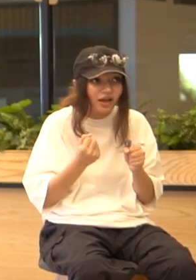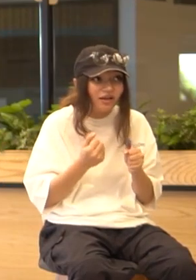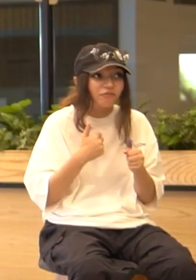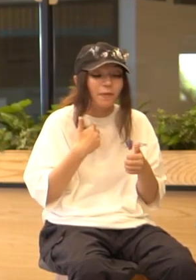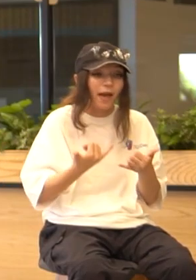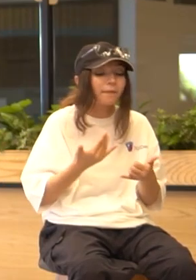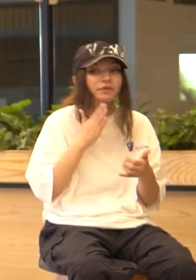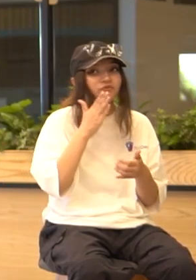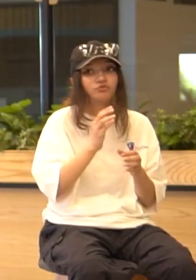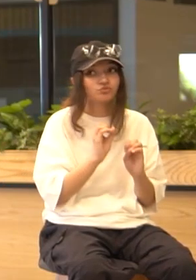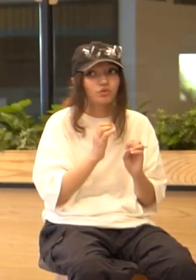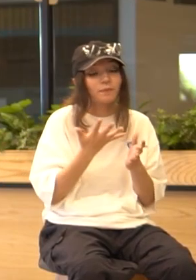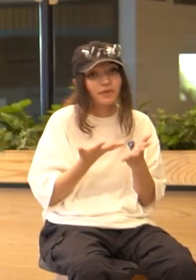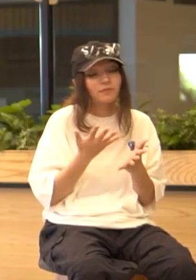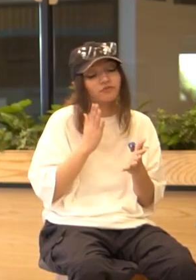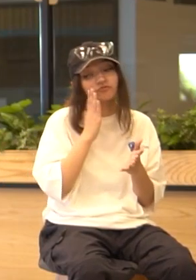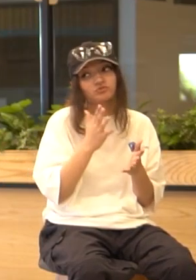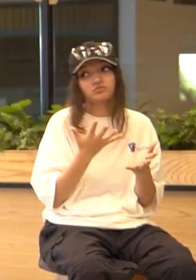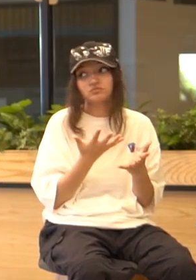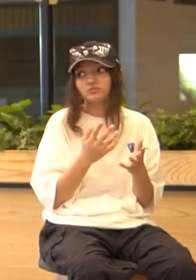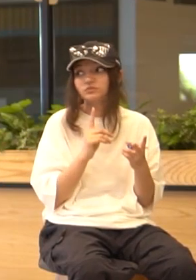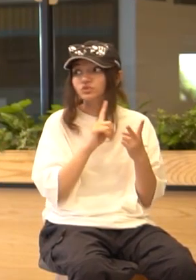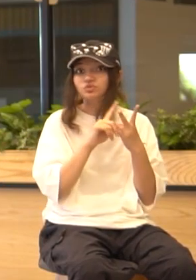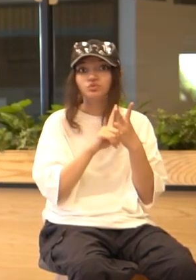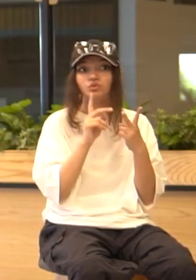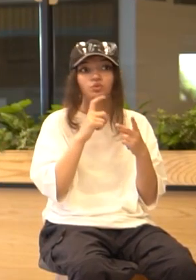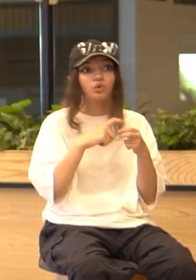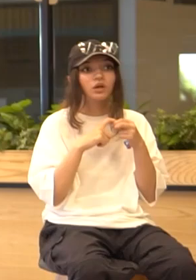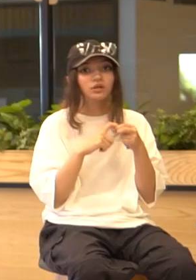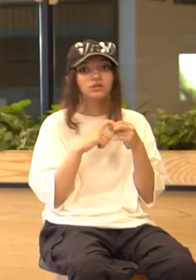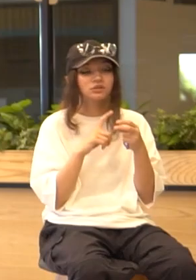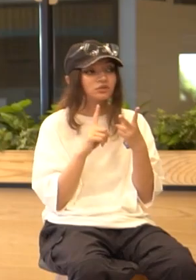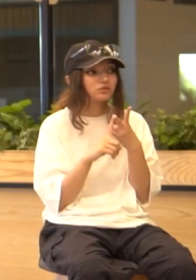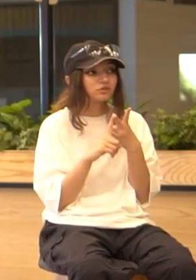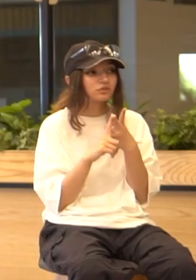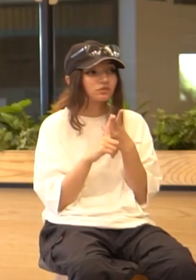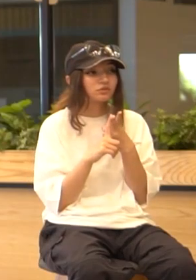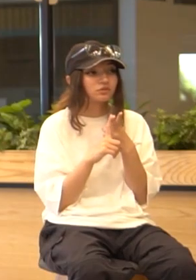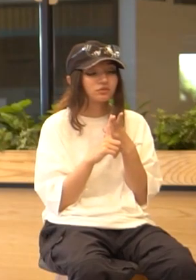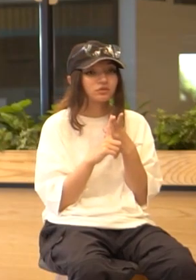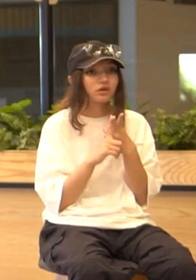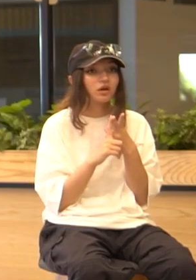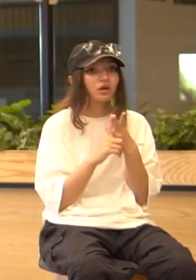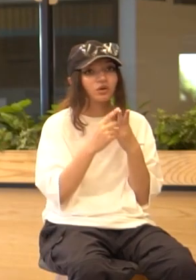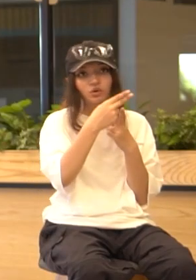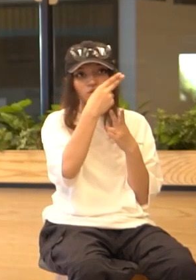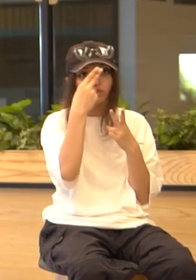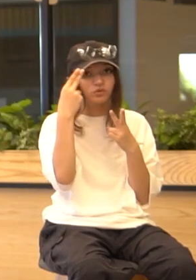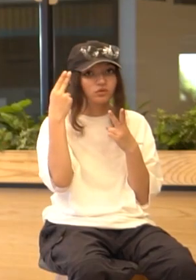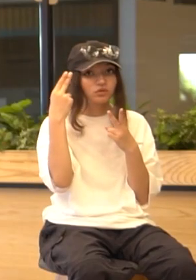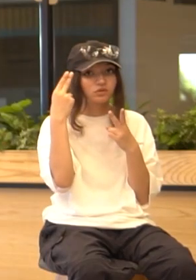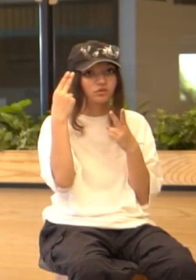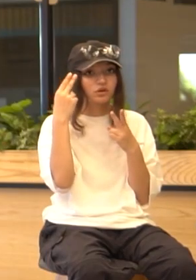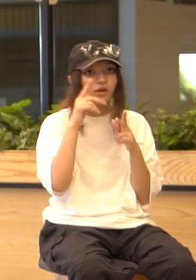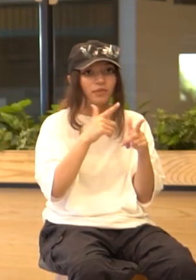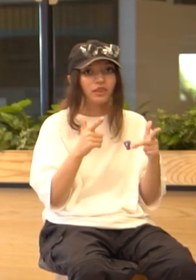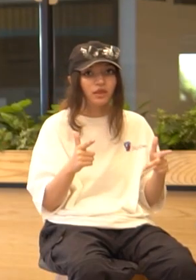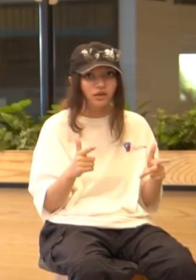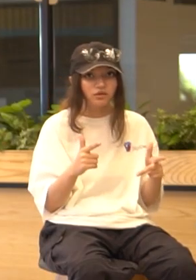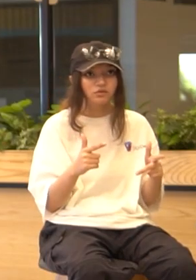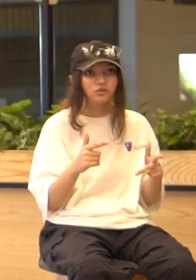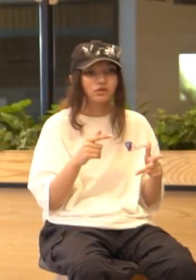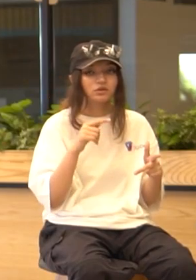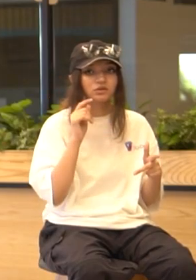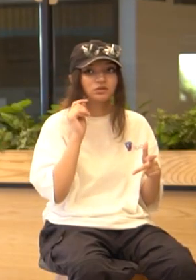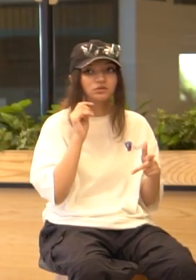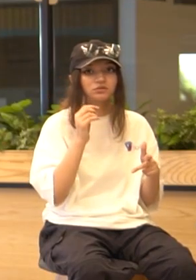there. To your second question, what was it, Aruj? Oh, yeah. No, I have actually not done Arabic. I